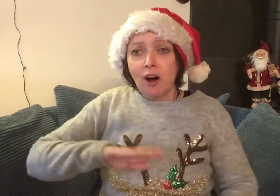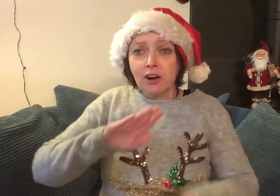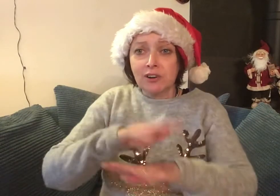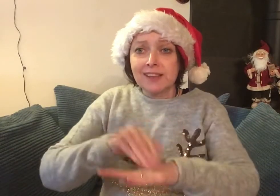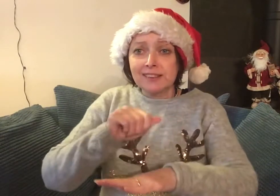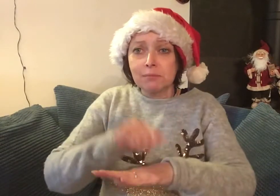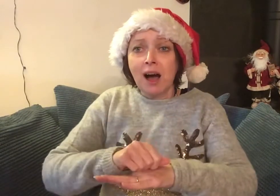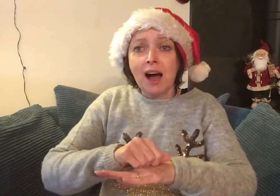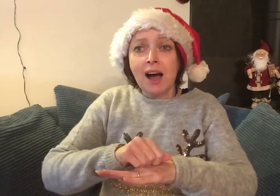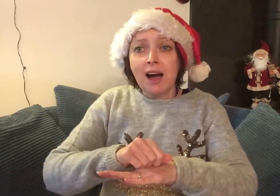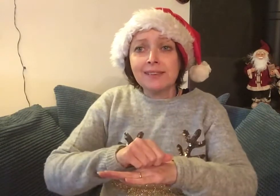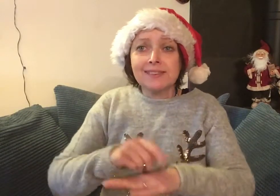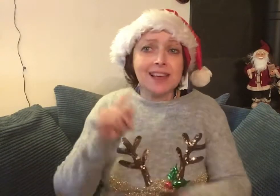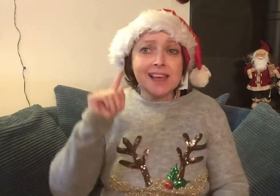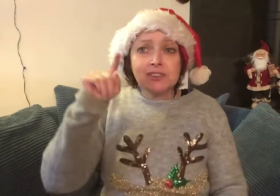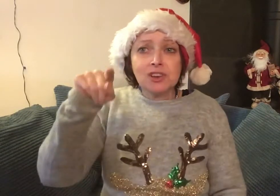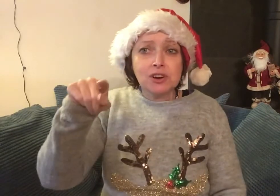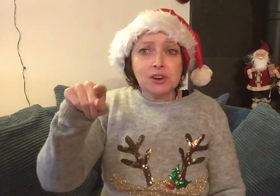Christmas is you.